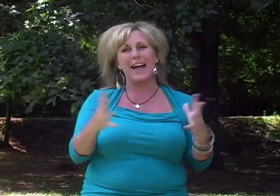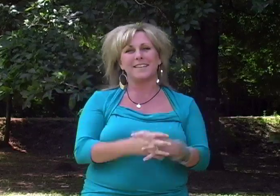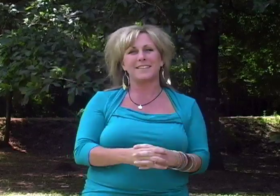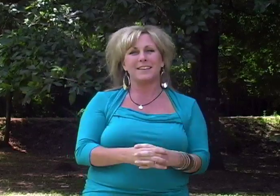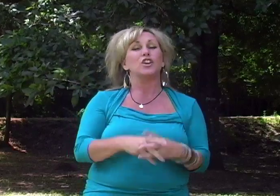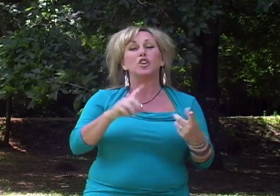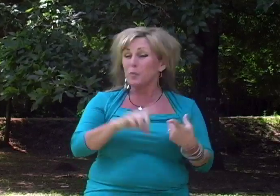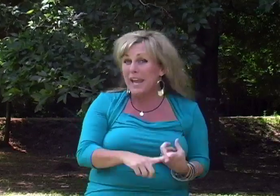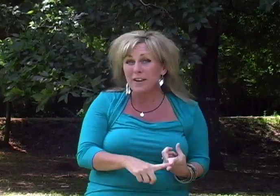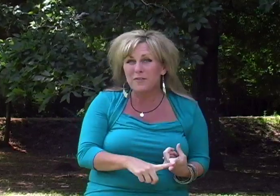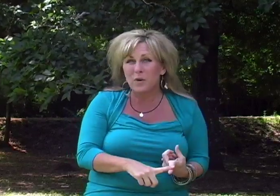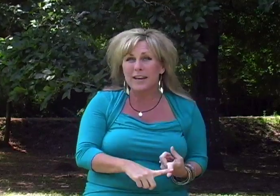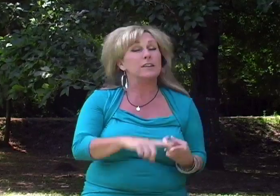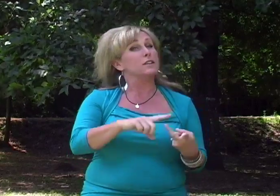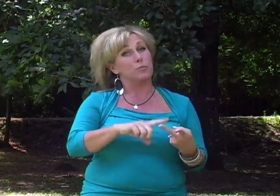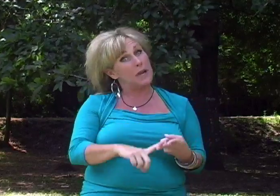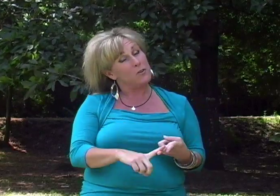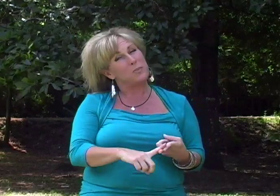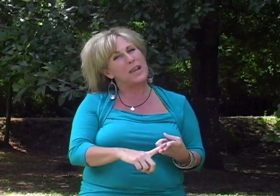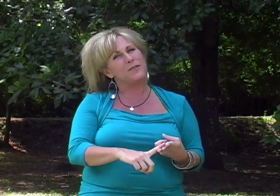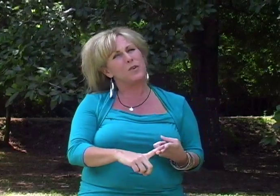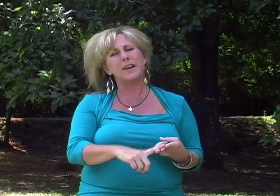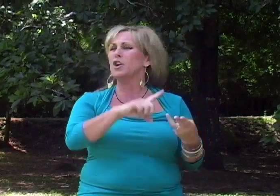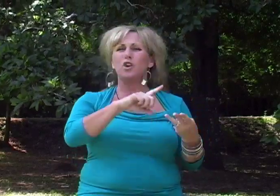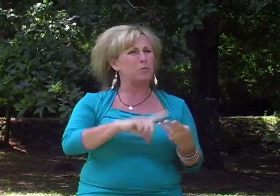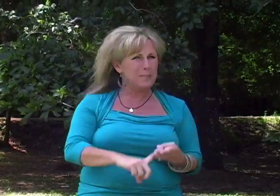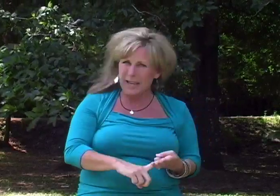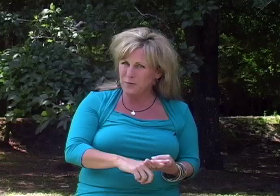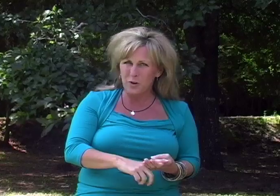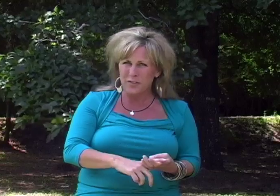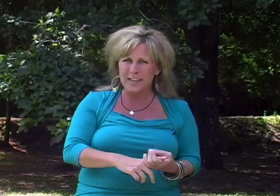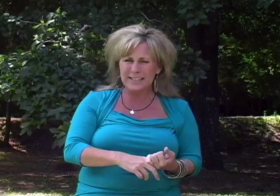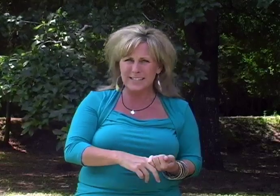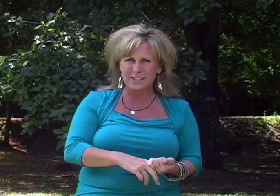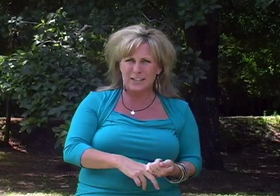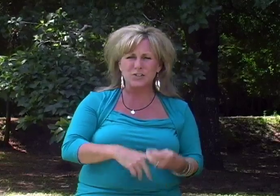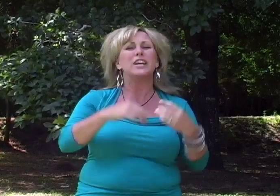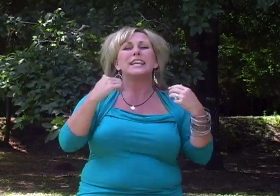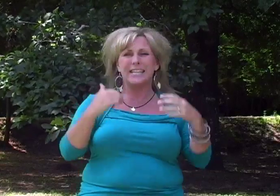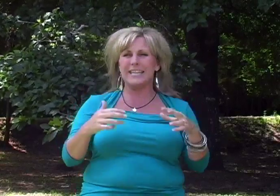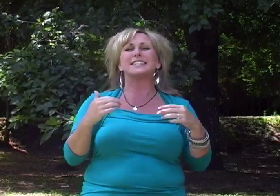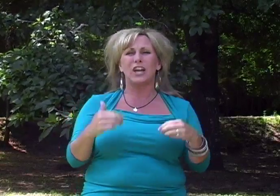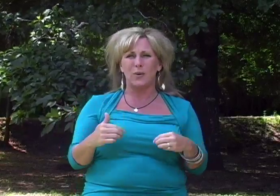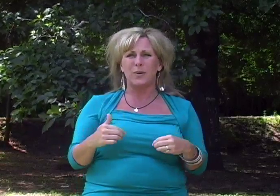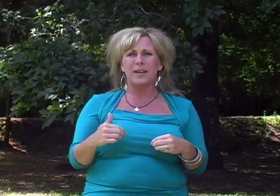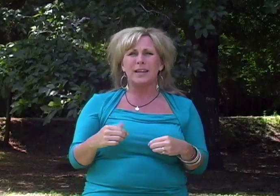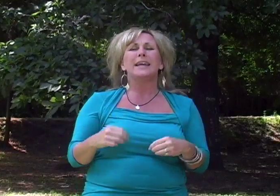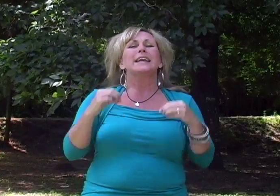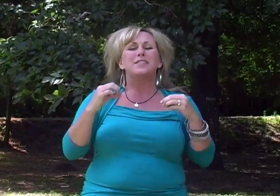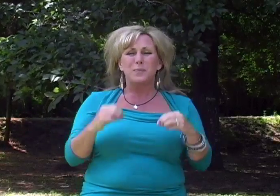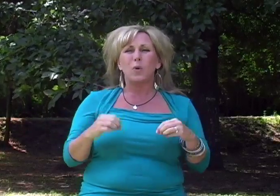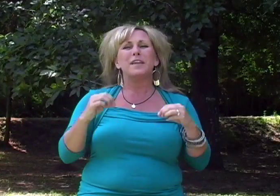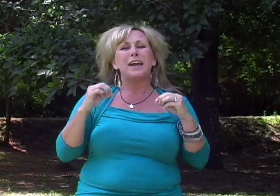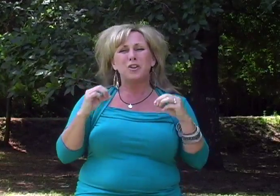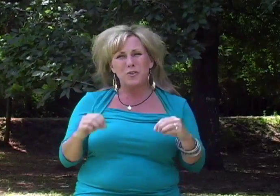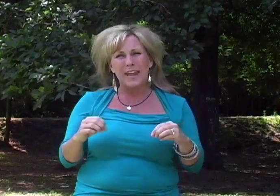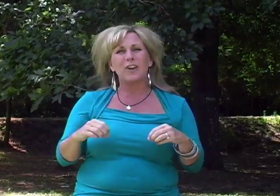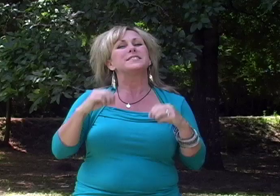class. You're paying for it, your parents are paying for it, you'll be paying for it for the next 10 years, you need to go. It's important that you're there to